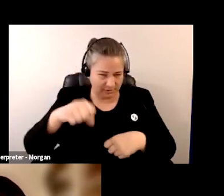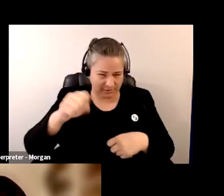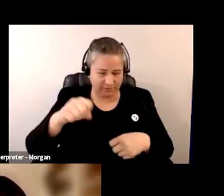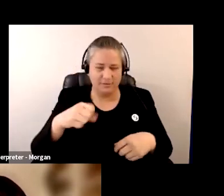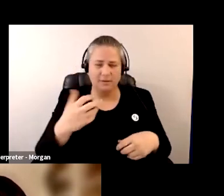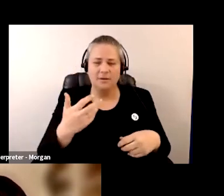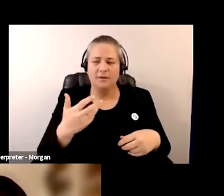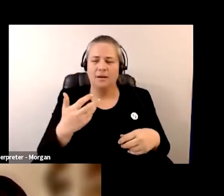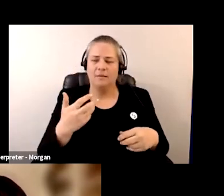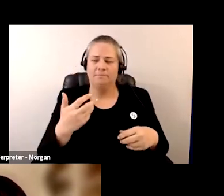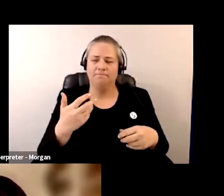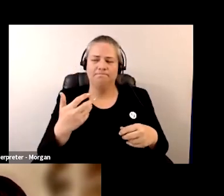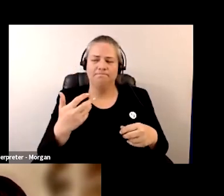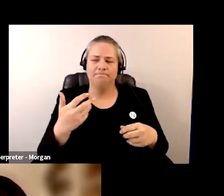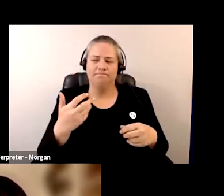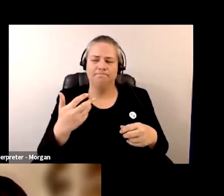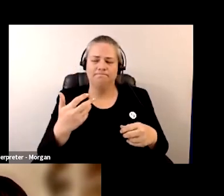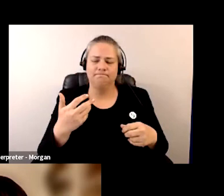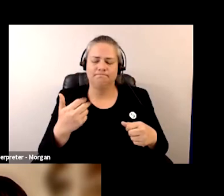is